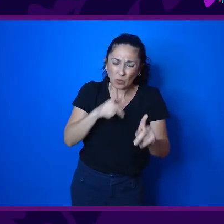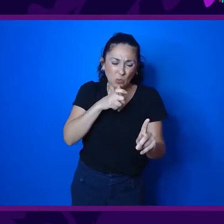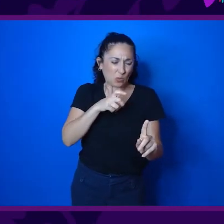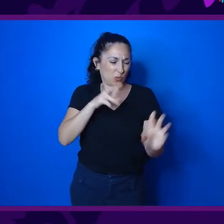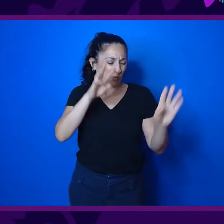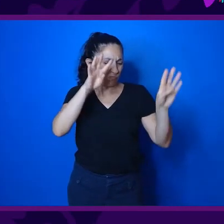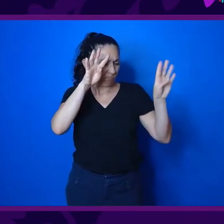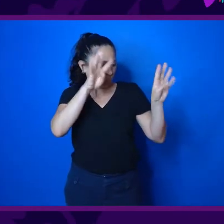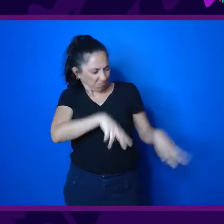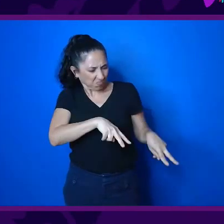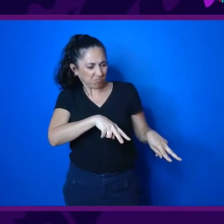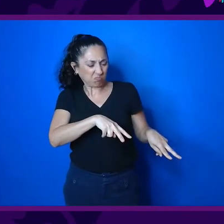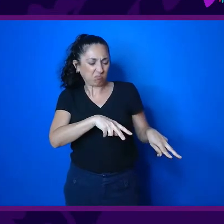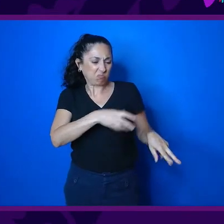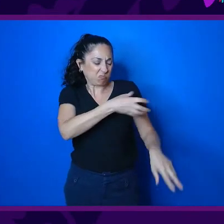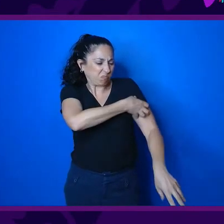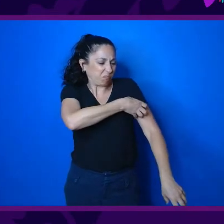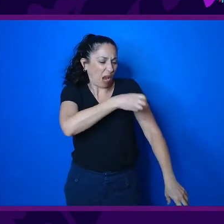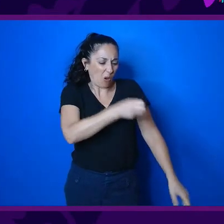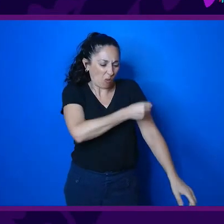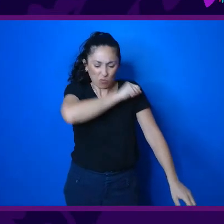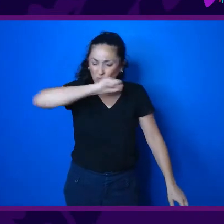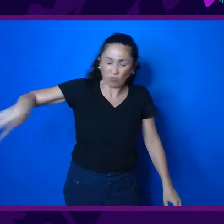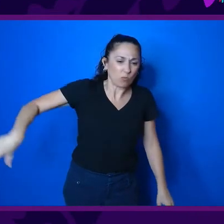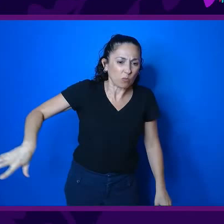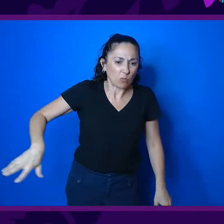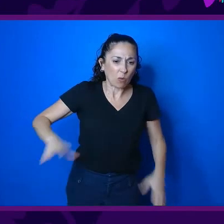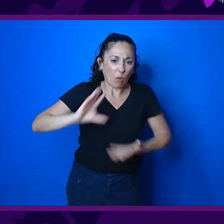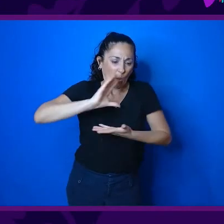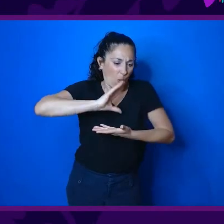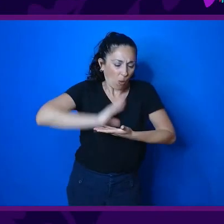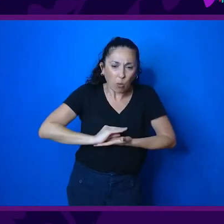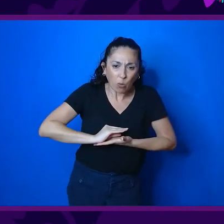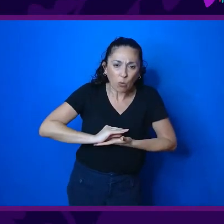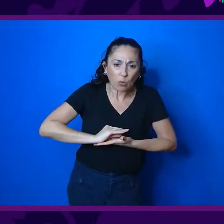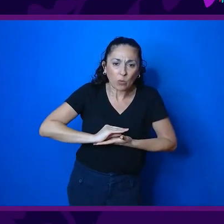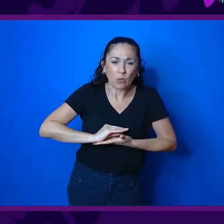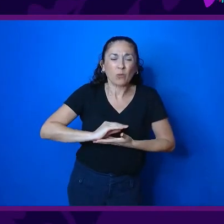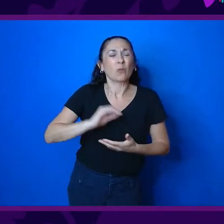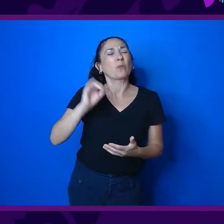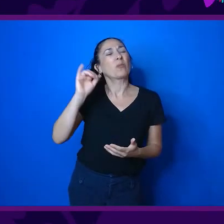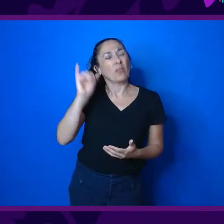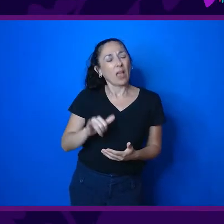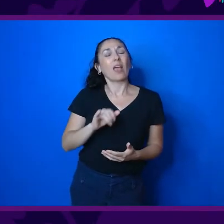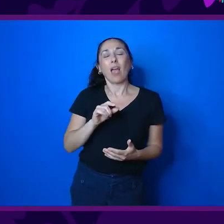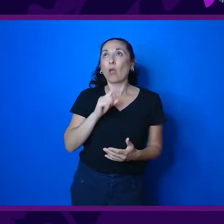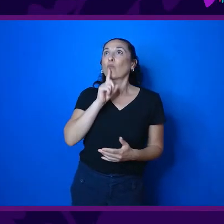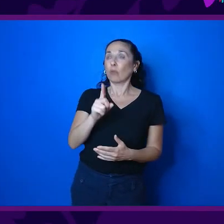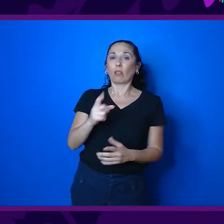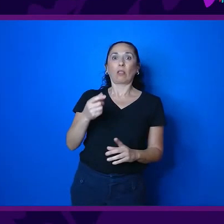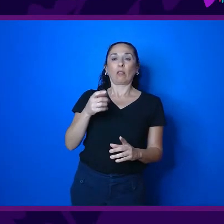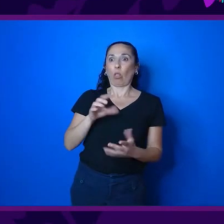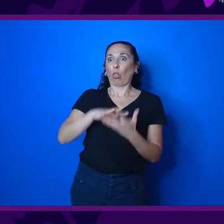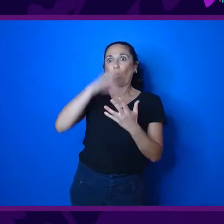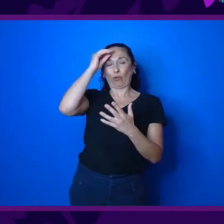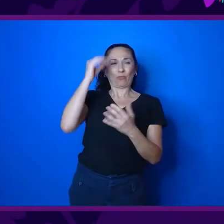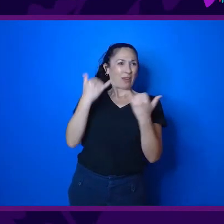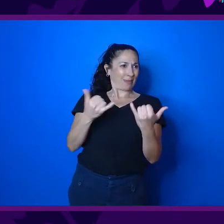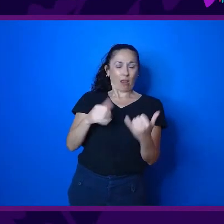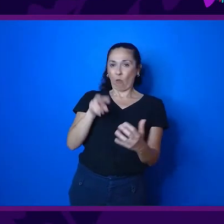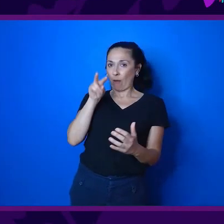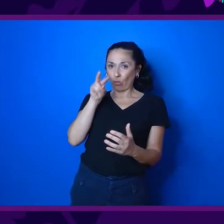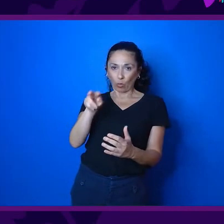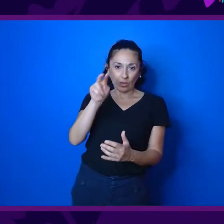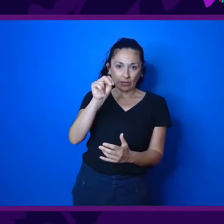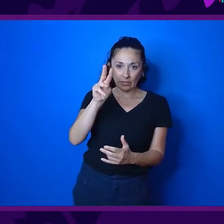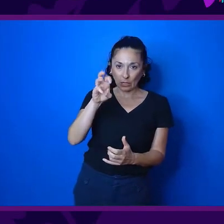be powerless. Mm-hmm. And so that's what I got. That's what, as I'm looking at the news right now, that's what I keep getting